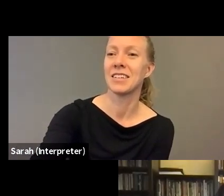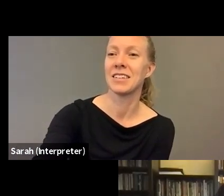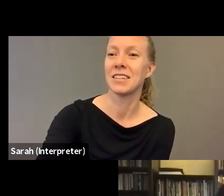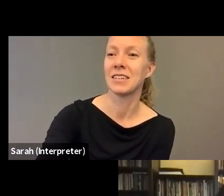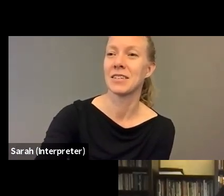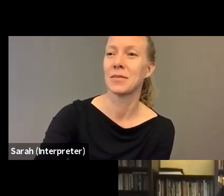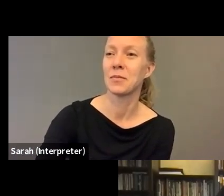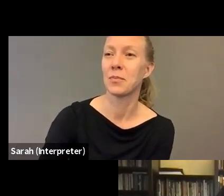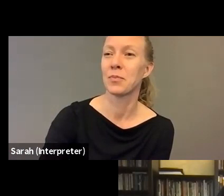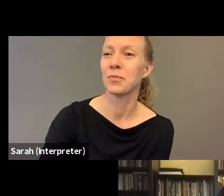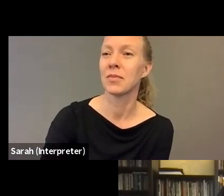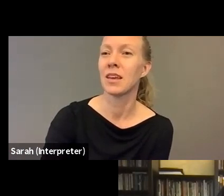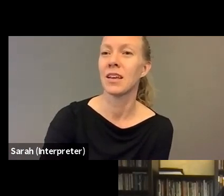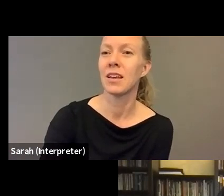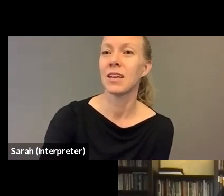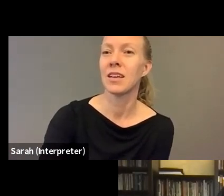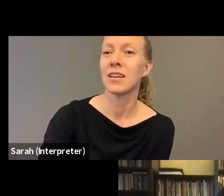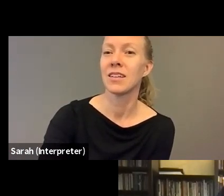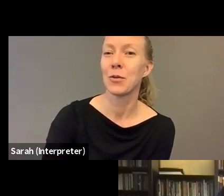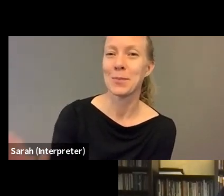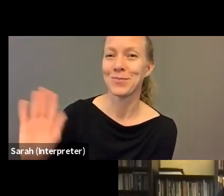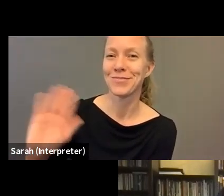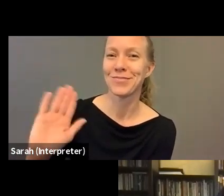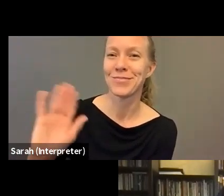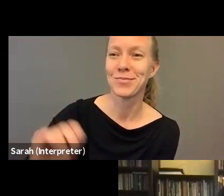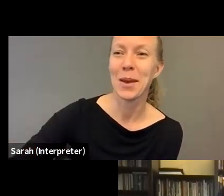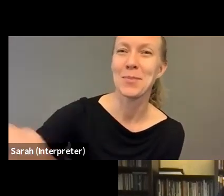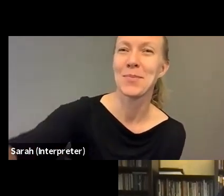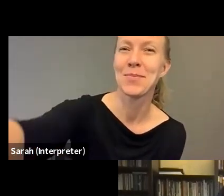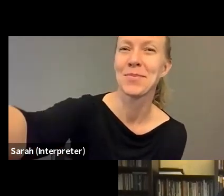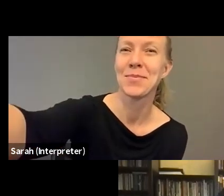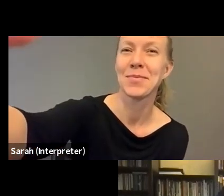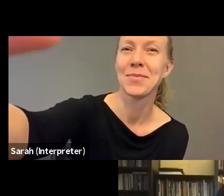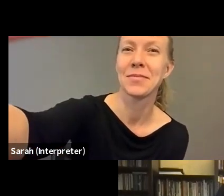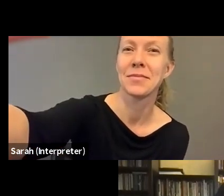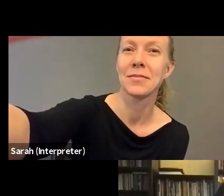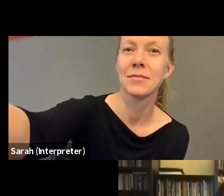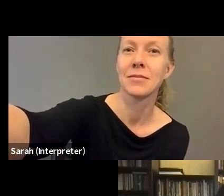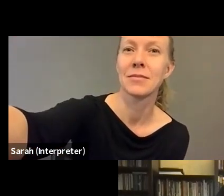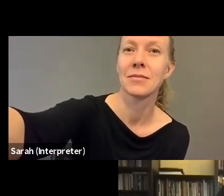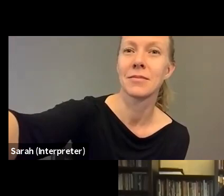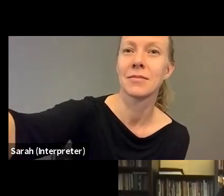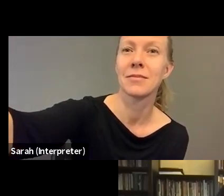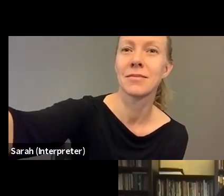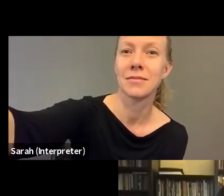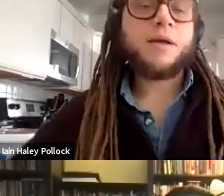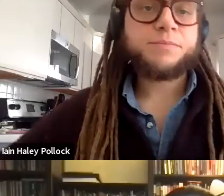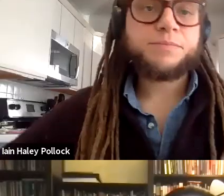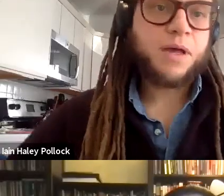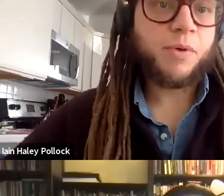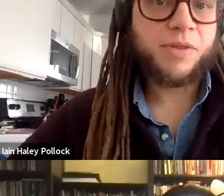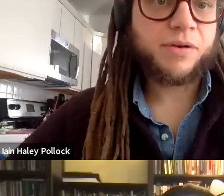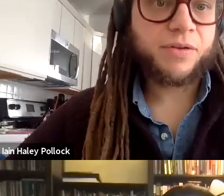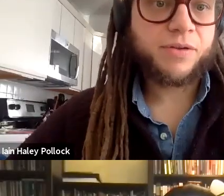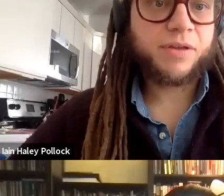I'd love it. Yeah. Nandi, I think you're muted. Are we regrouping at in that other link? Yeah.